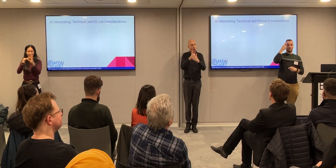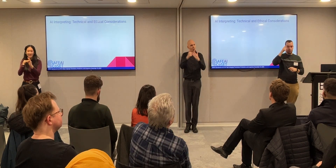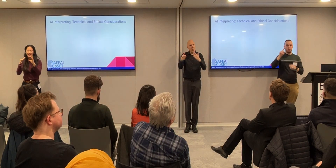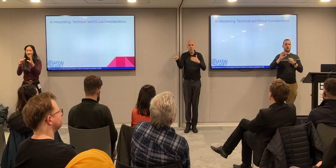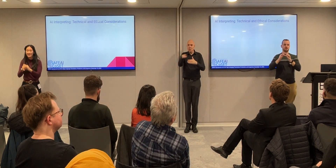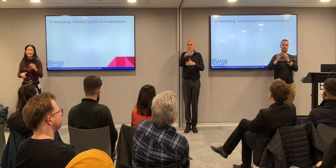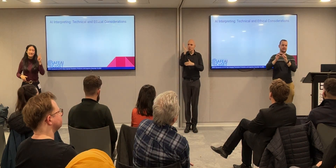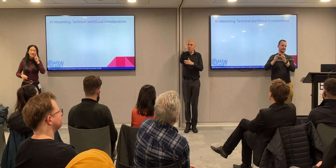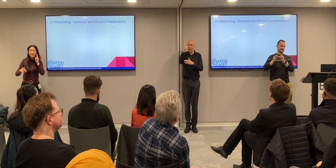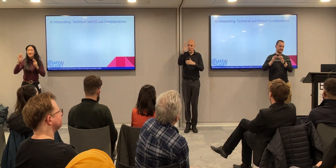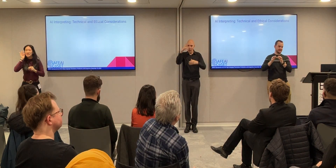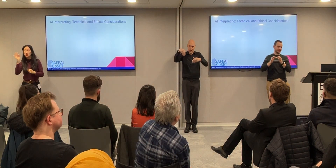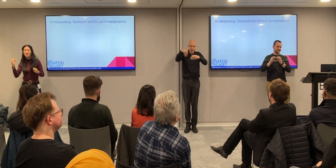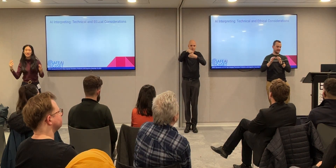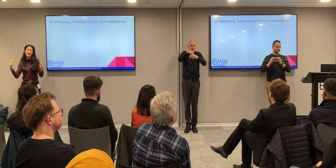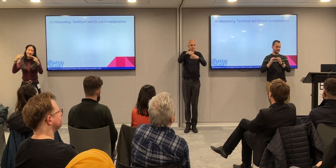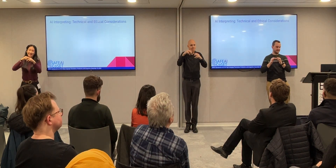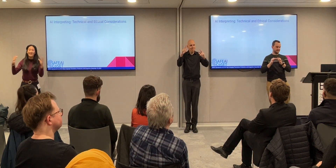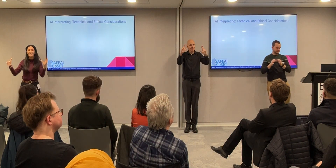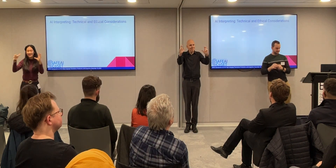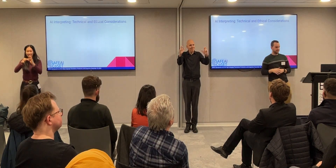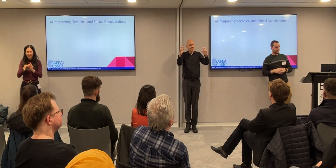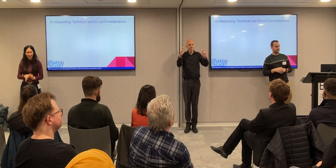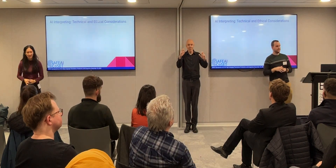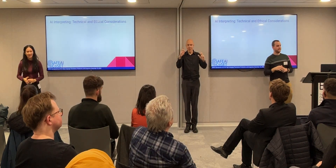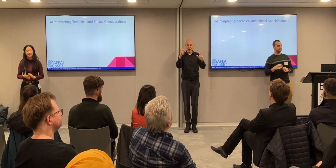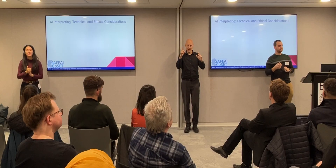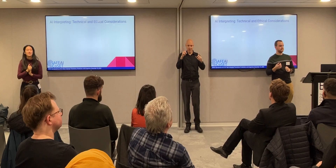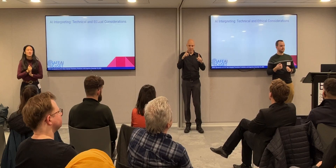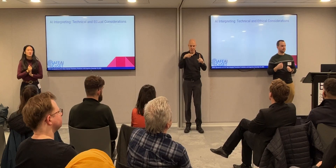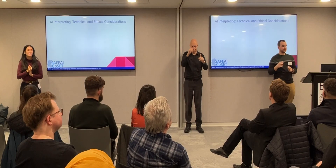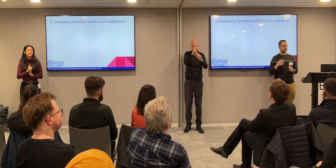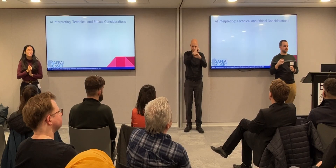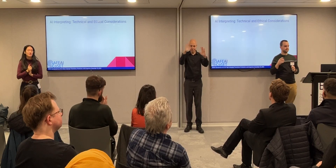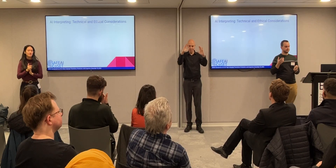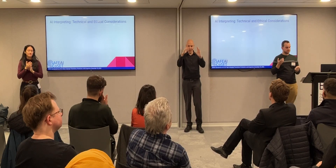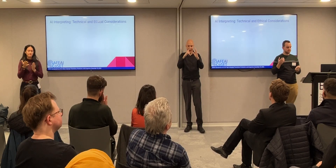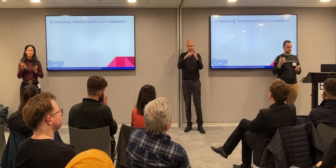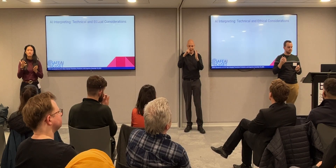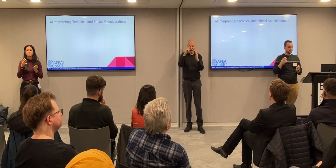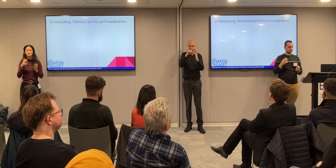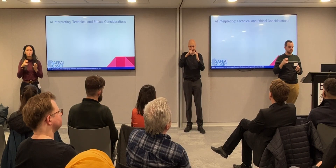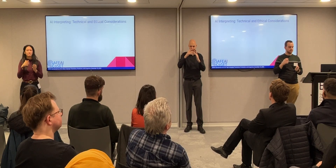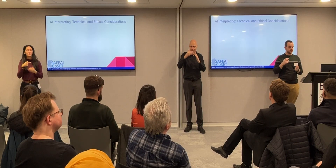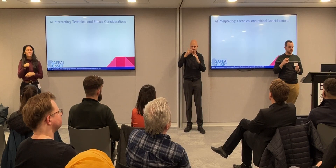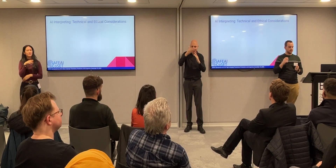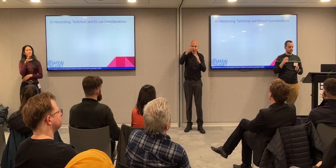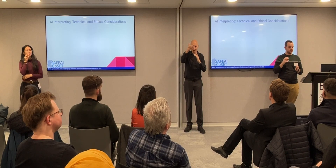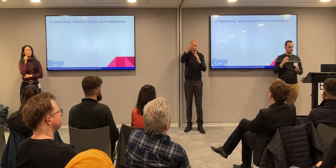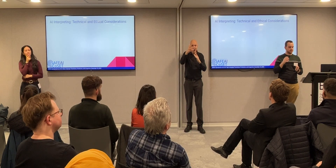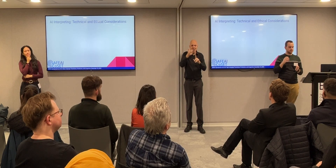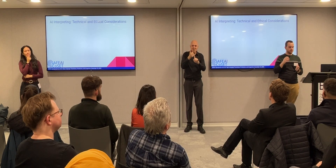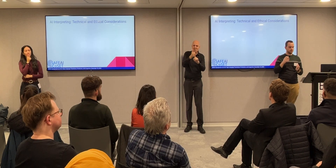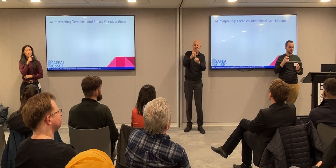And it's kind of envisioning AI and the future of it as something for interpreting.